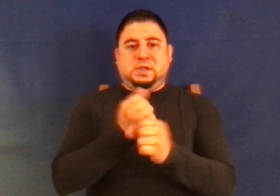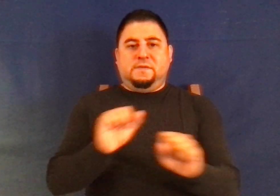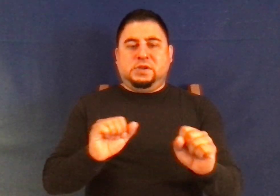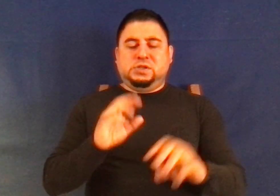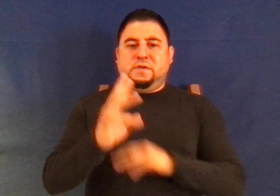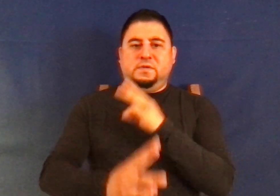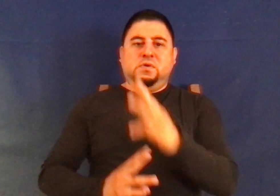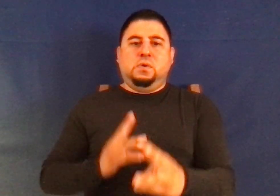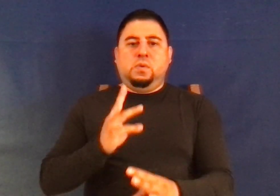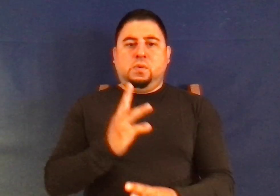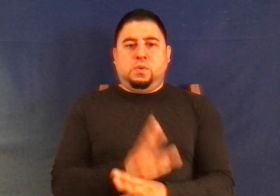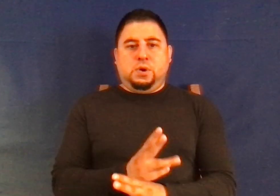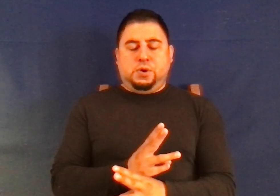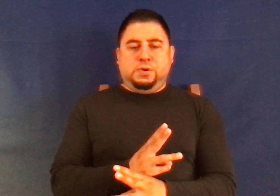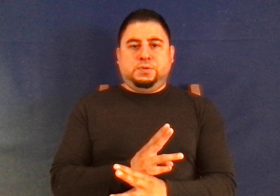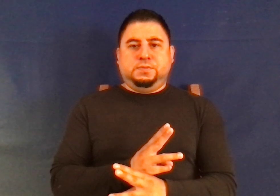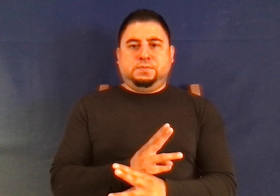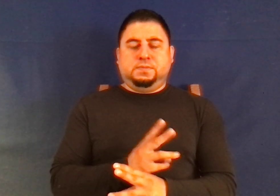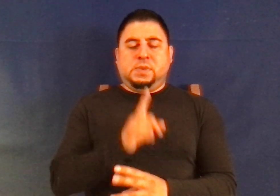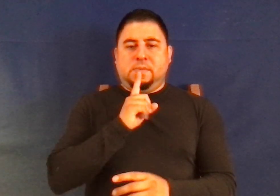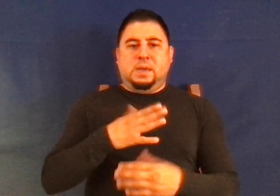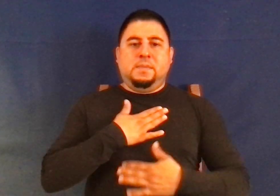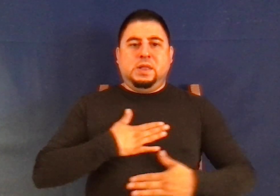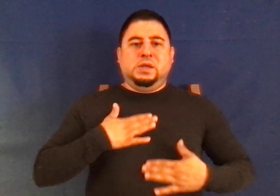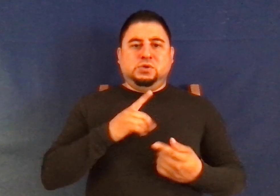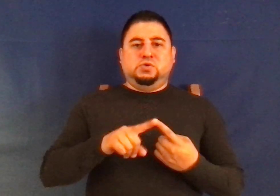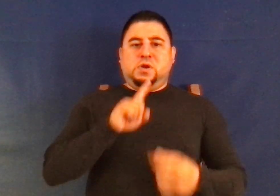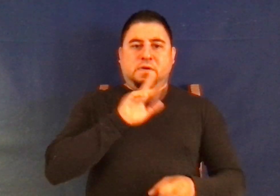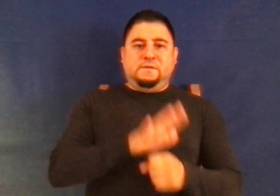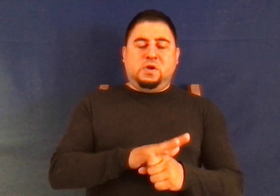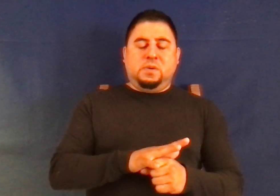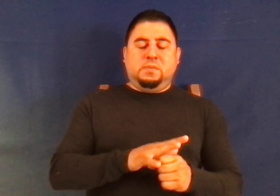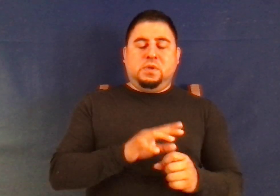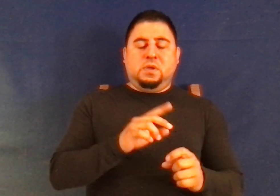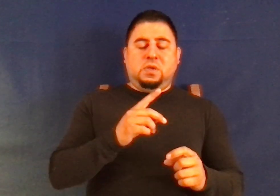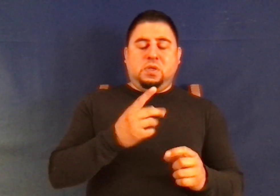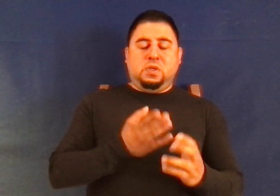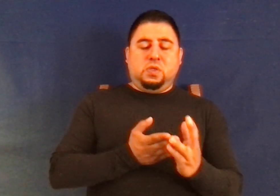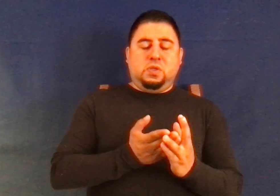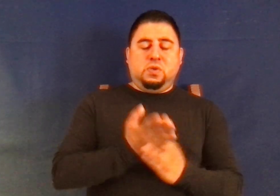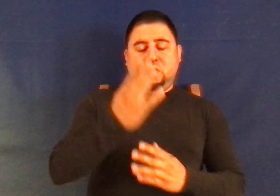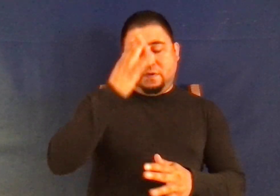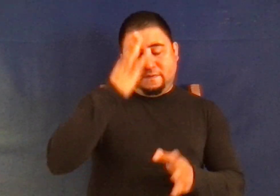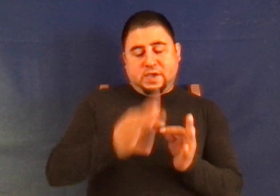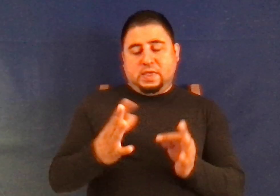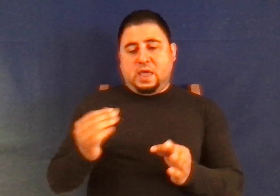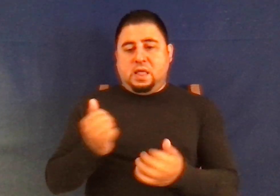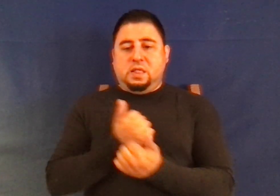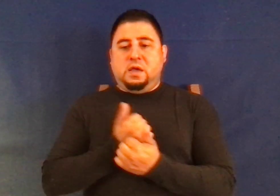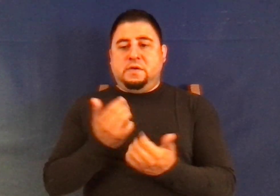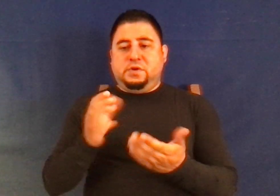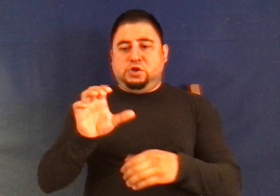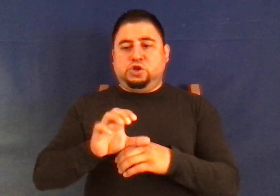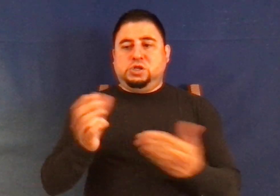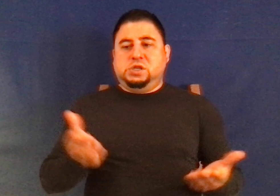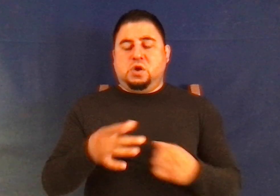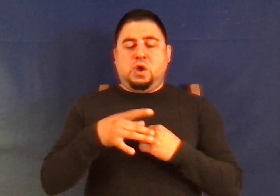world. Be pleased to confirm in faith and charity your pilgrim church here on earth, with your